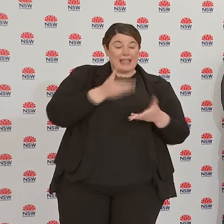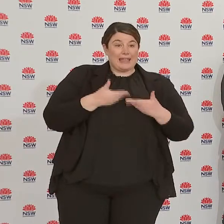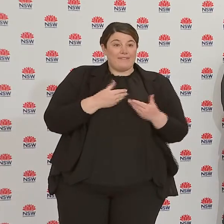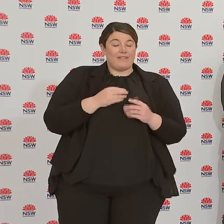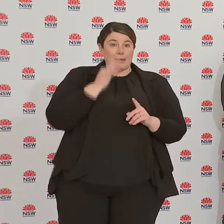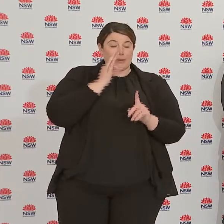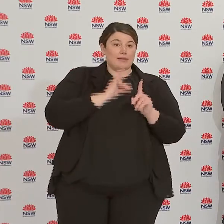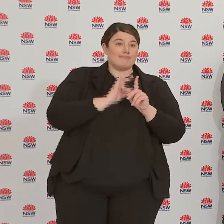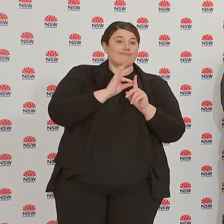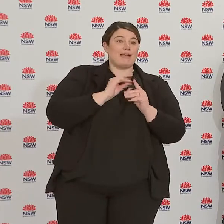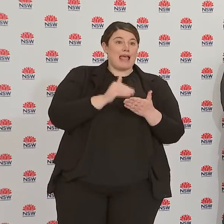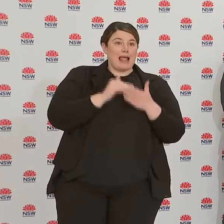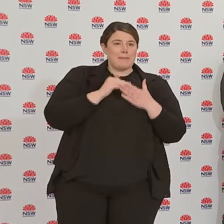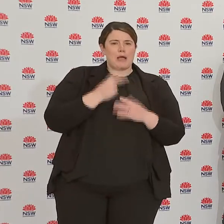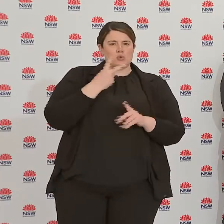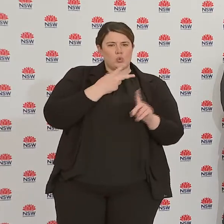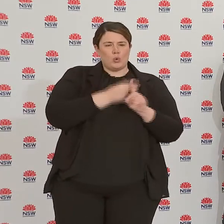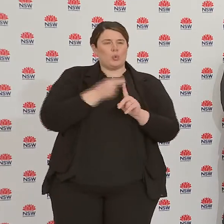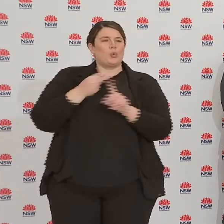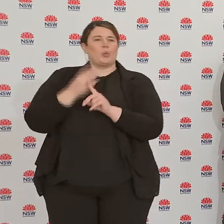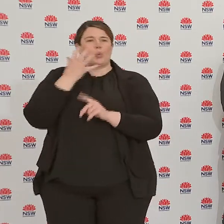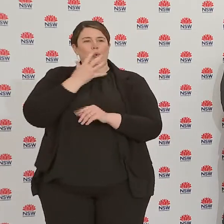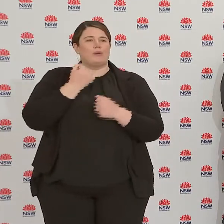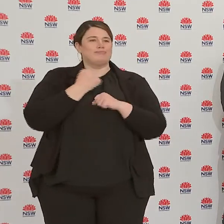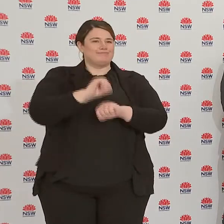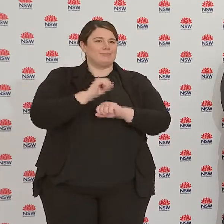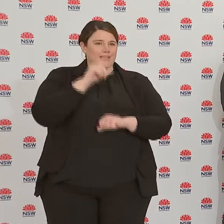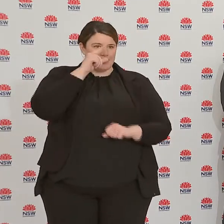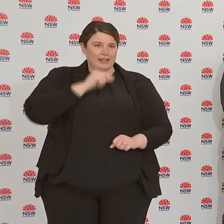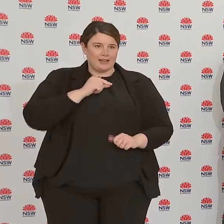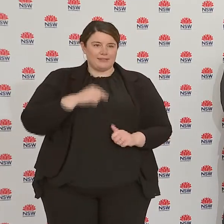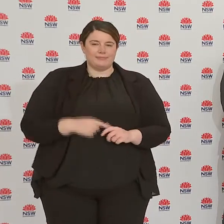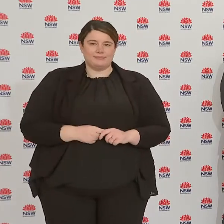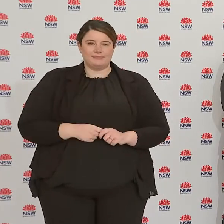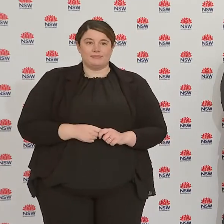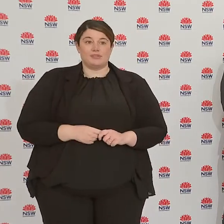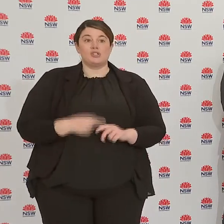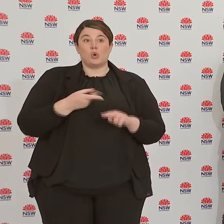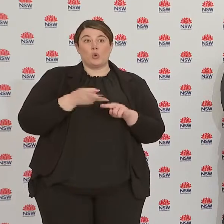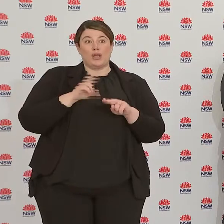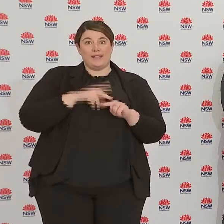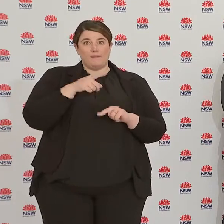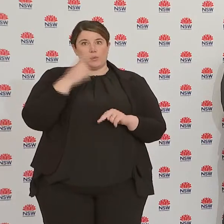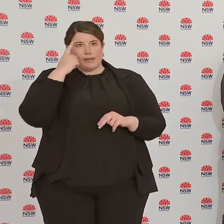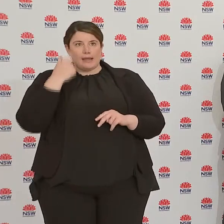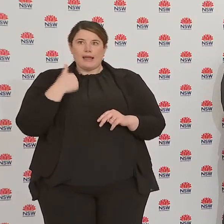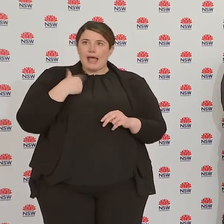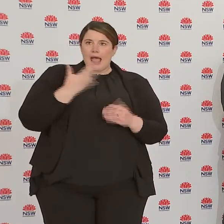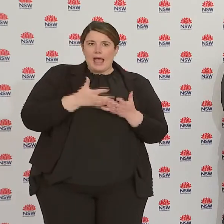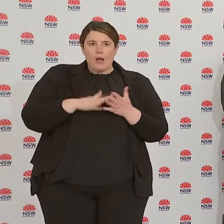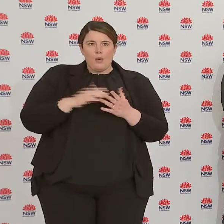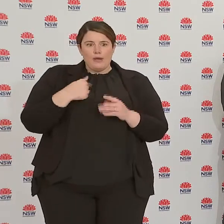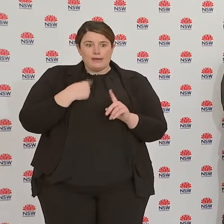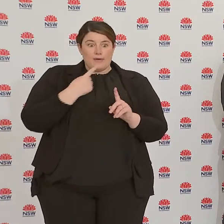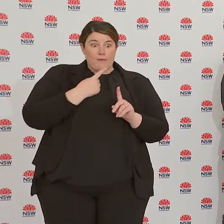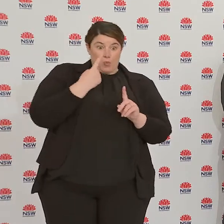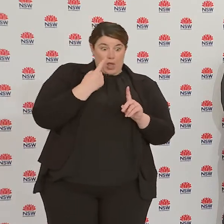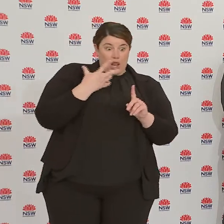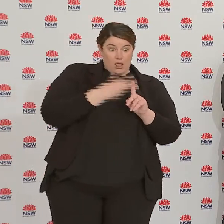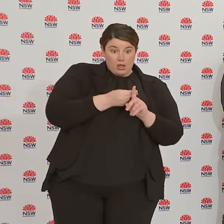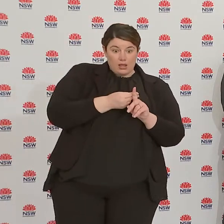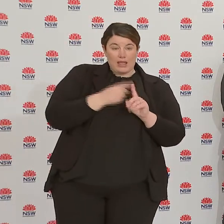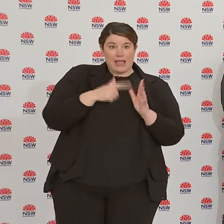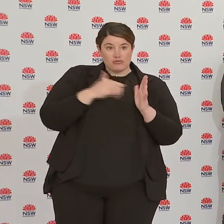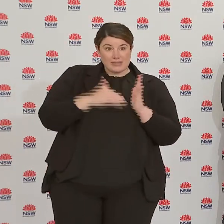So there is an opportunity to bring forward your second doses of AstraZeneca to afford that protection. So please, anyone who's